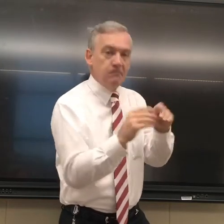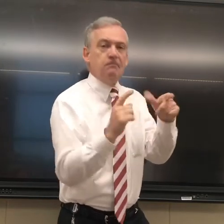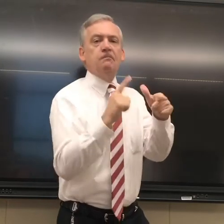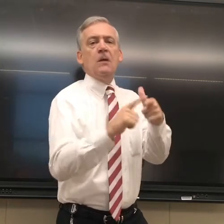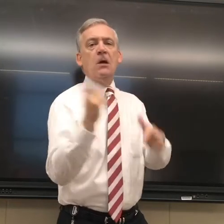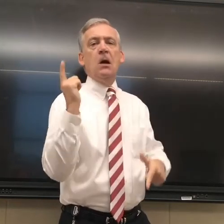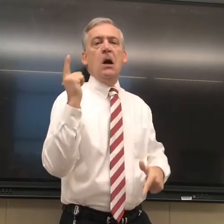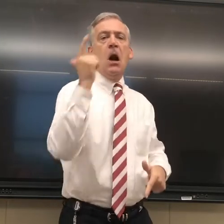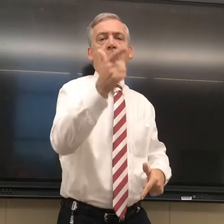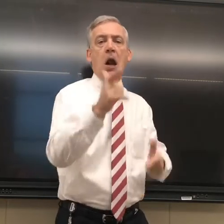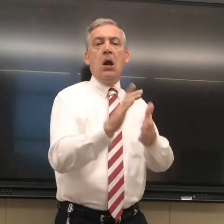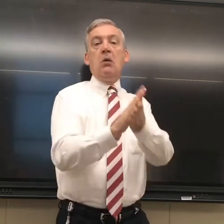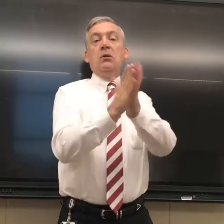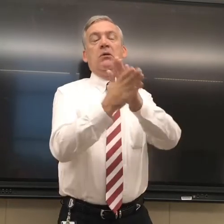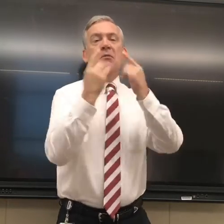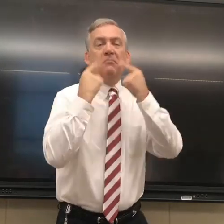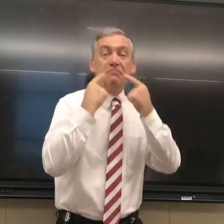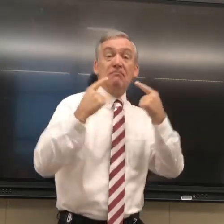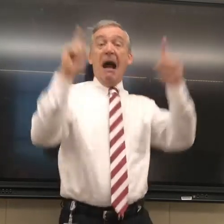the American dream promised.